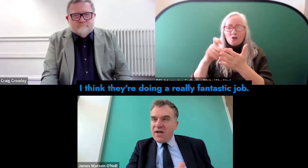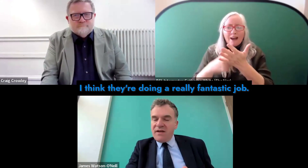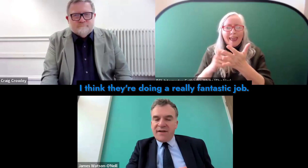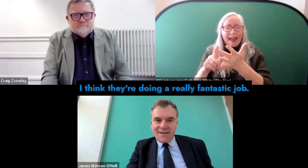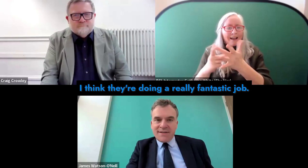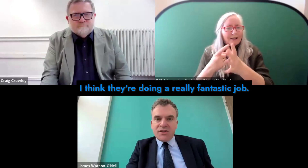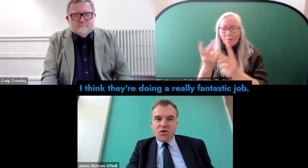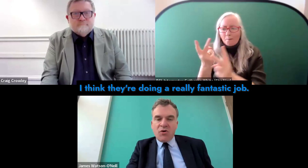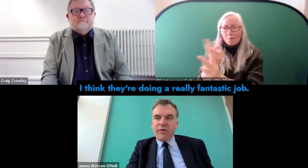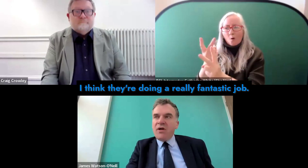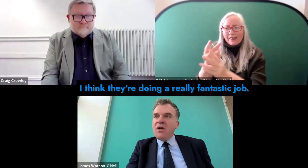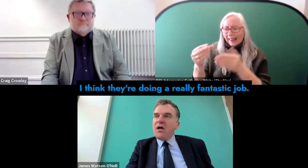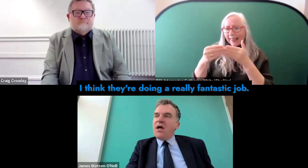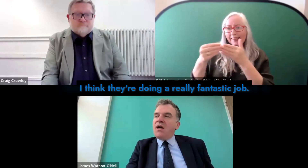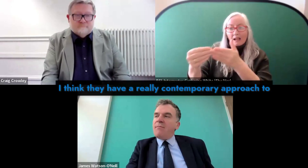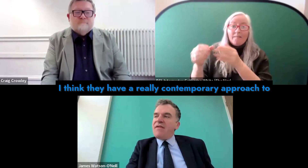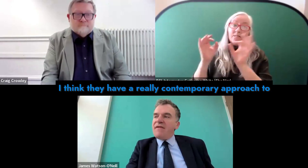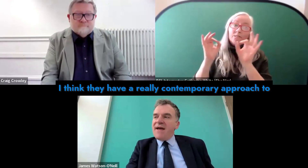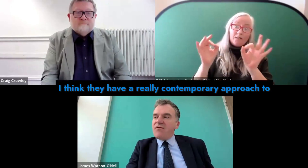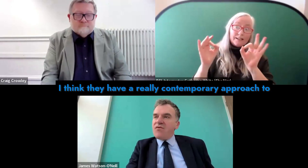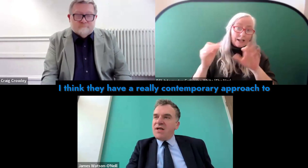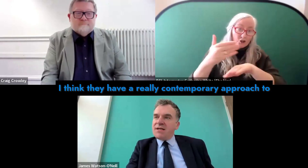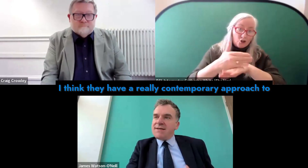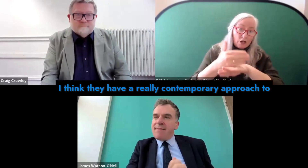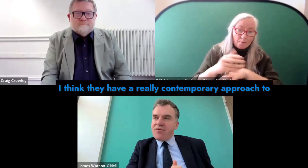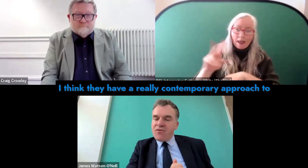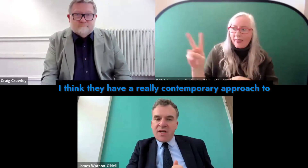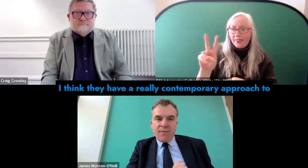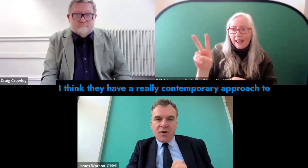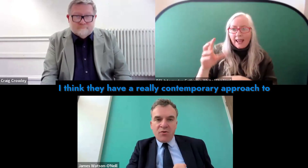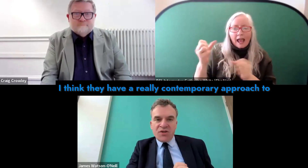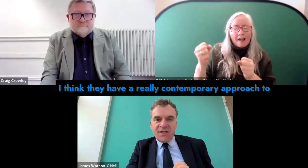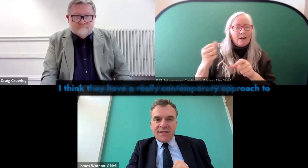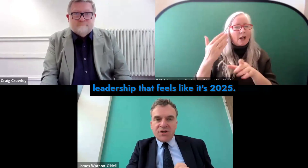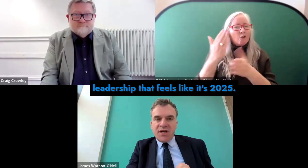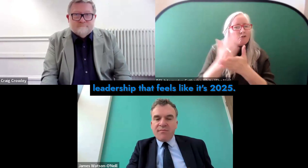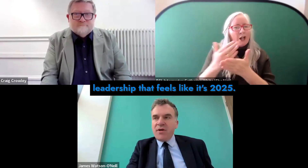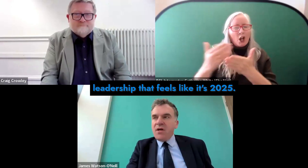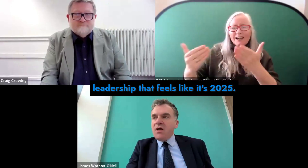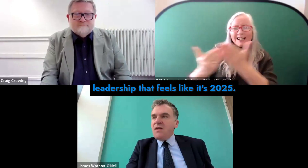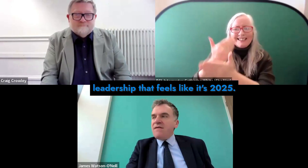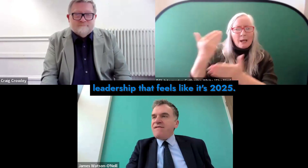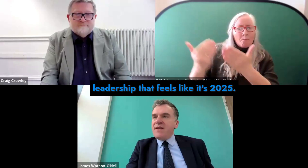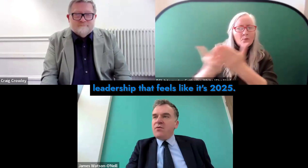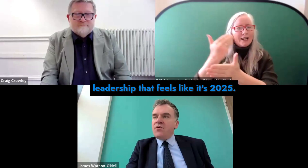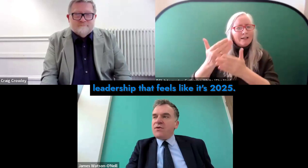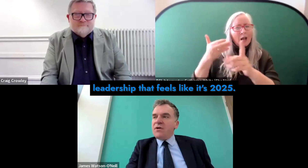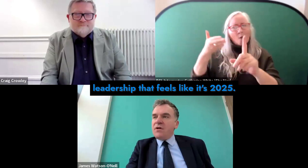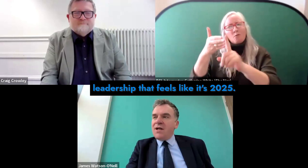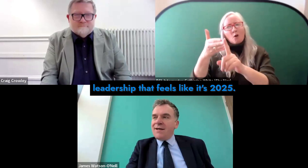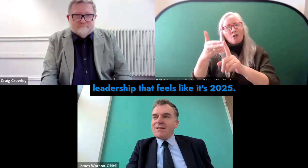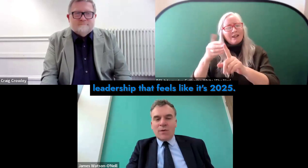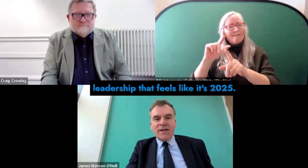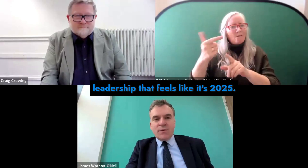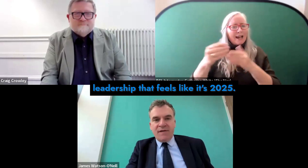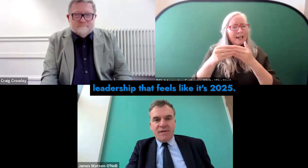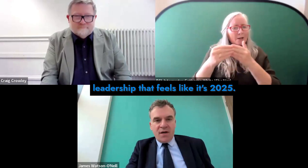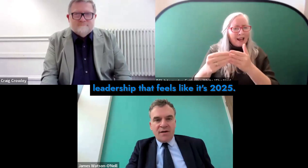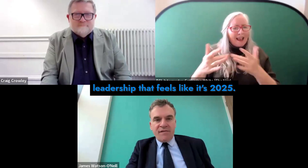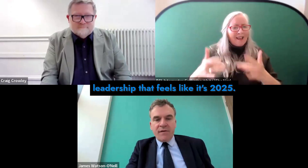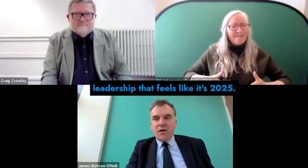think they're doing a really fantastic job. I think they have a really contemporary approach to leadership that feels like